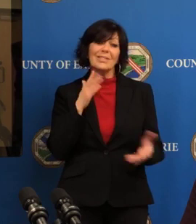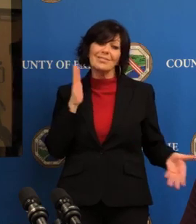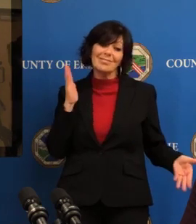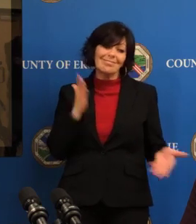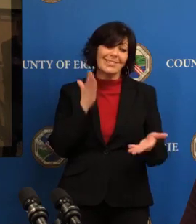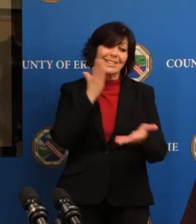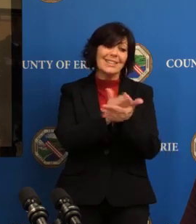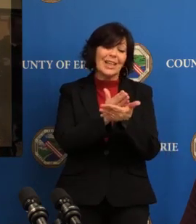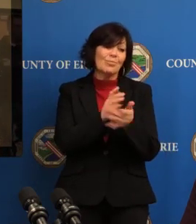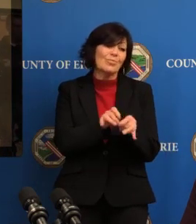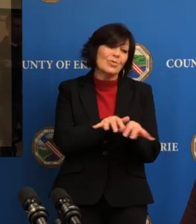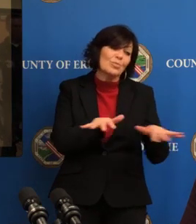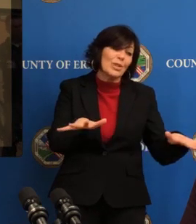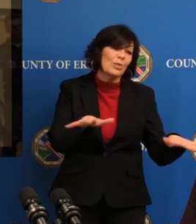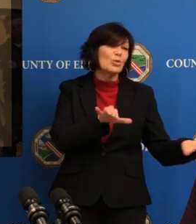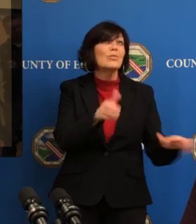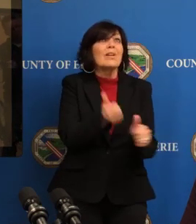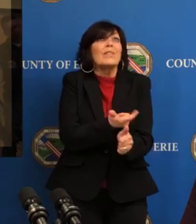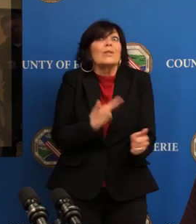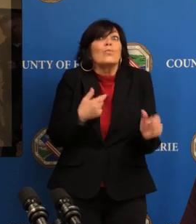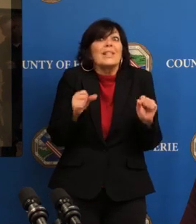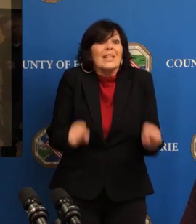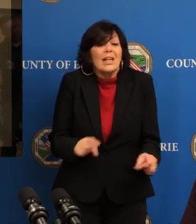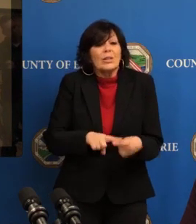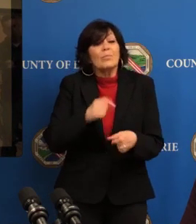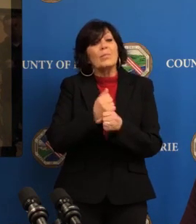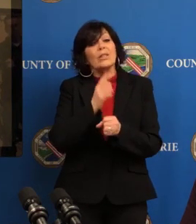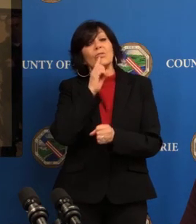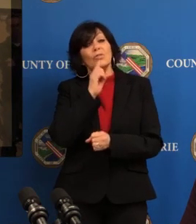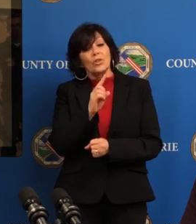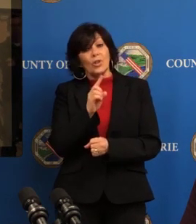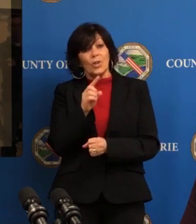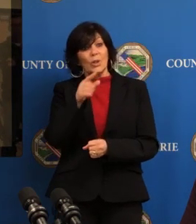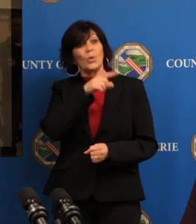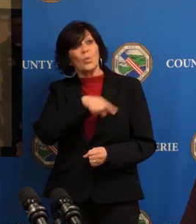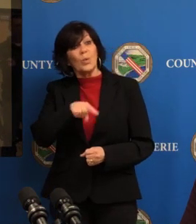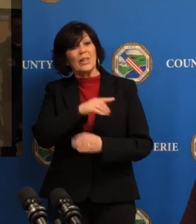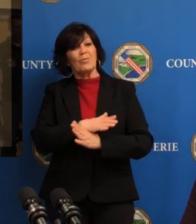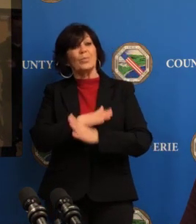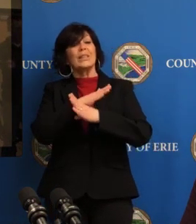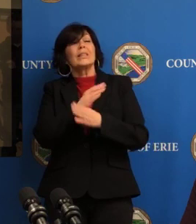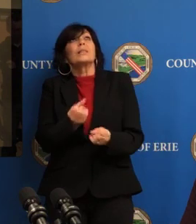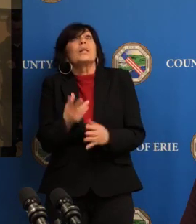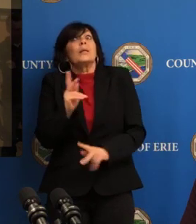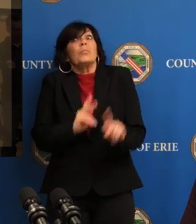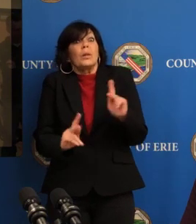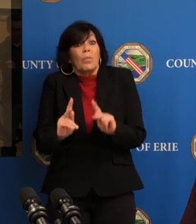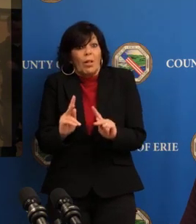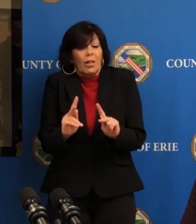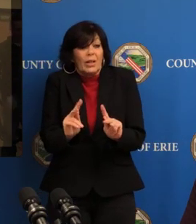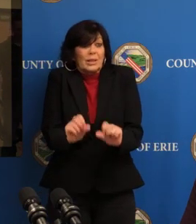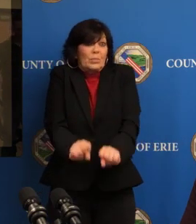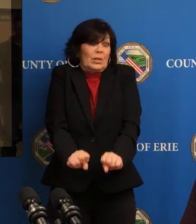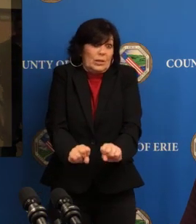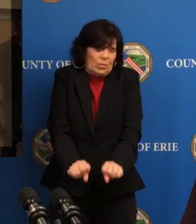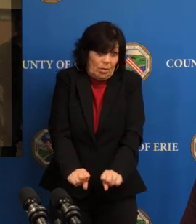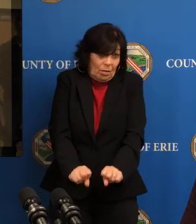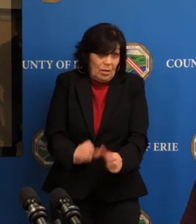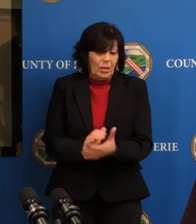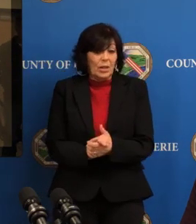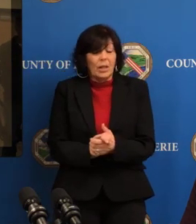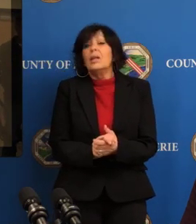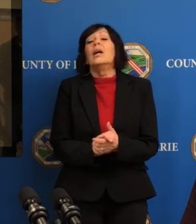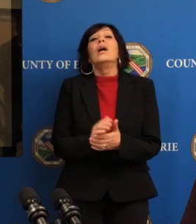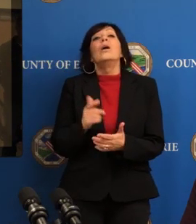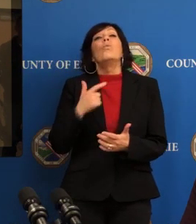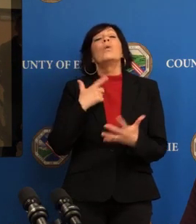illness. We're doing everything possible to ensure at the end of the day that we've protected as many people from the coronavirus, so there